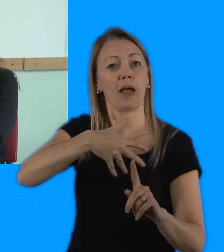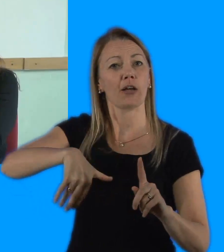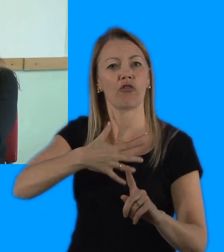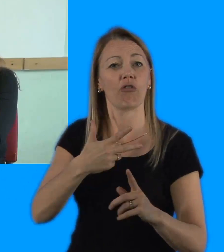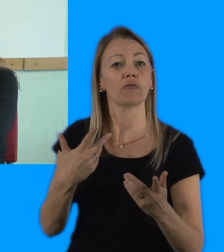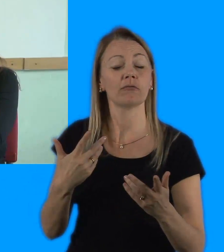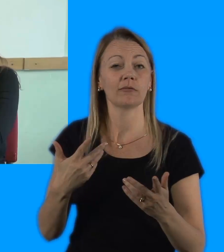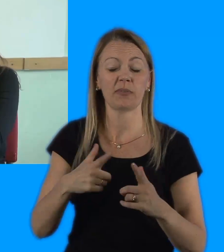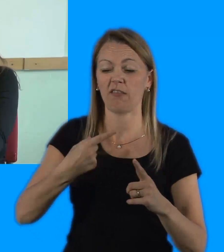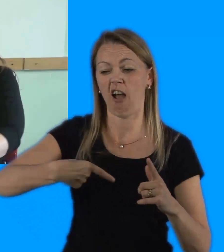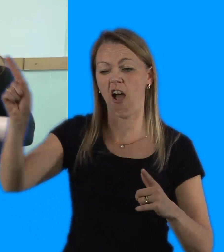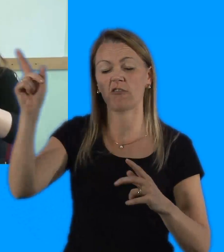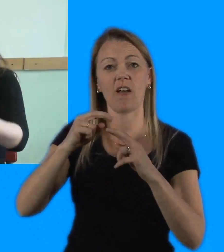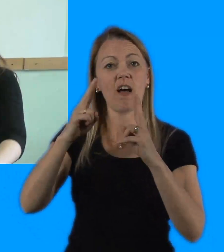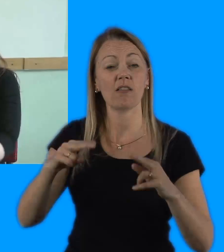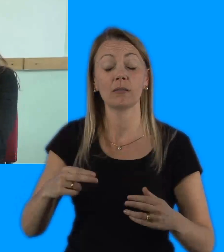family background. So